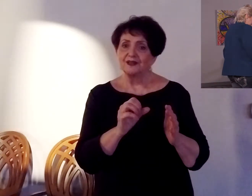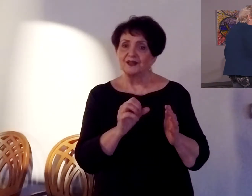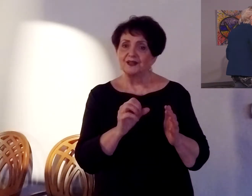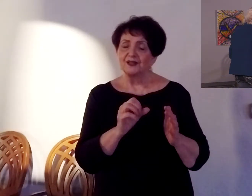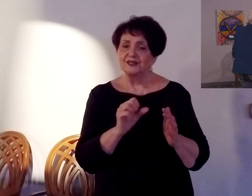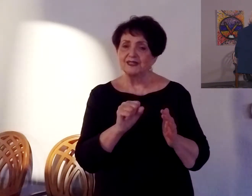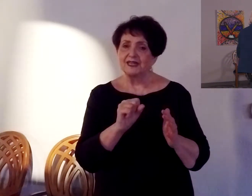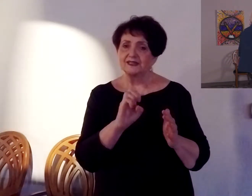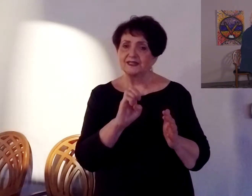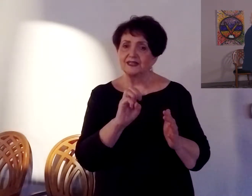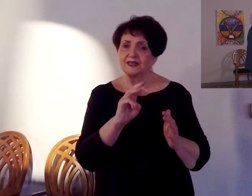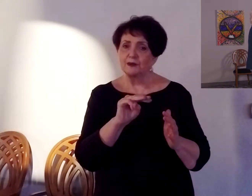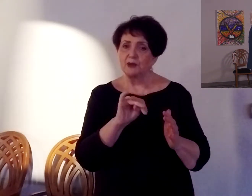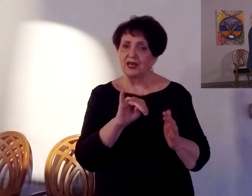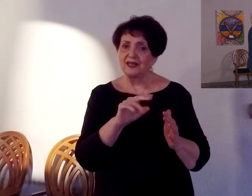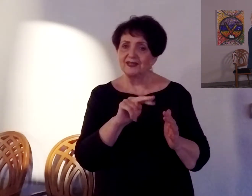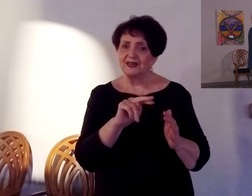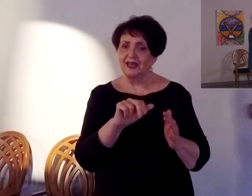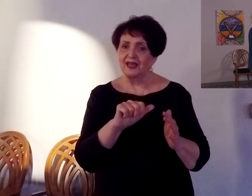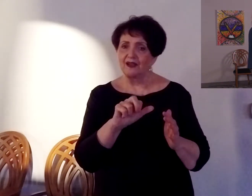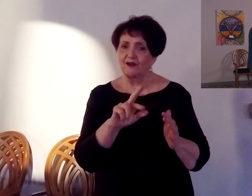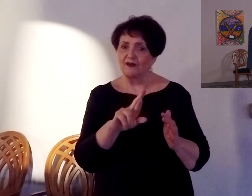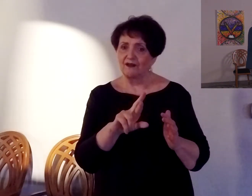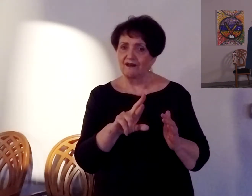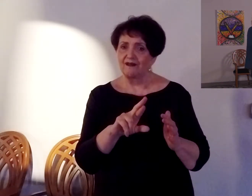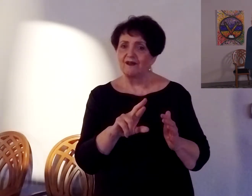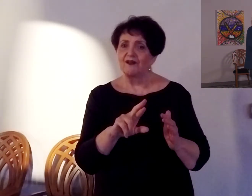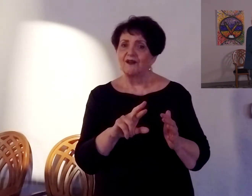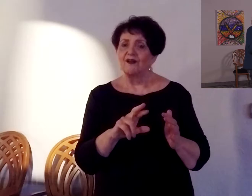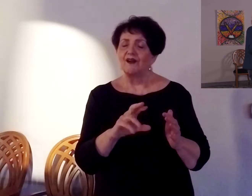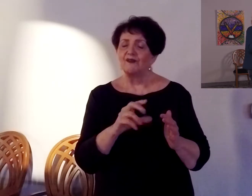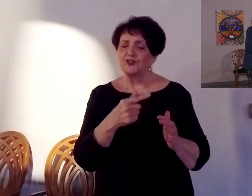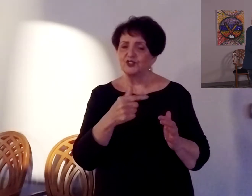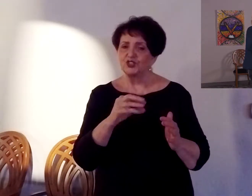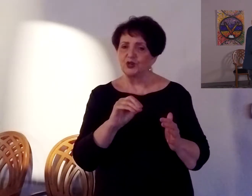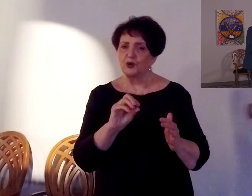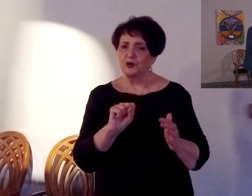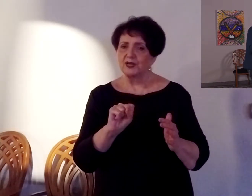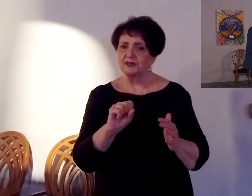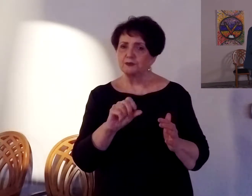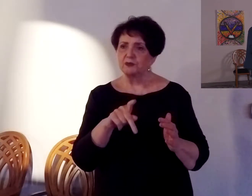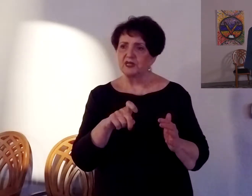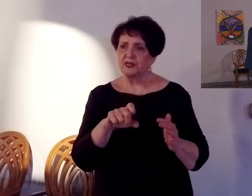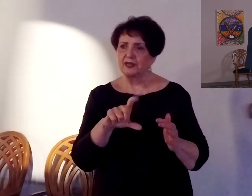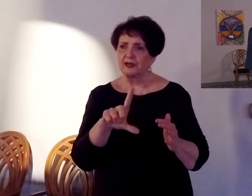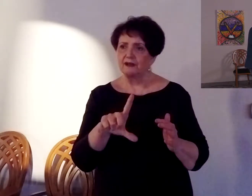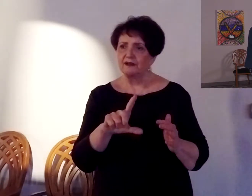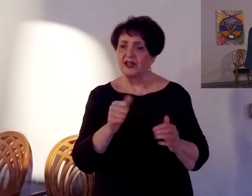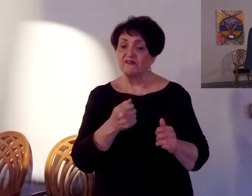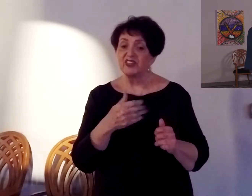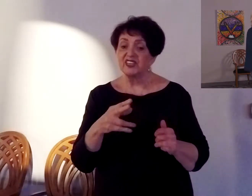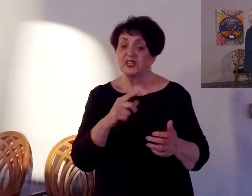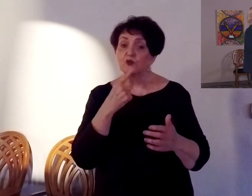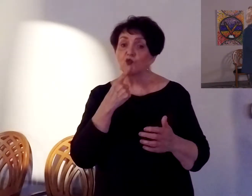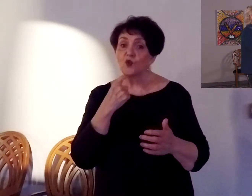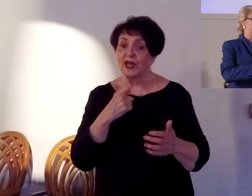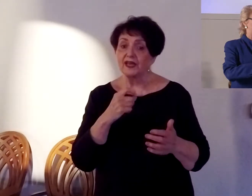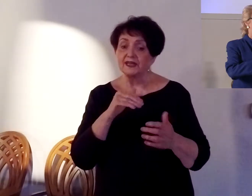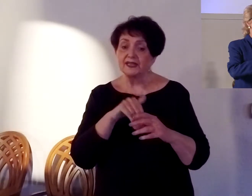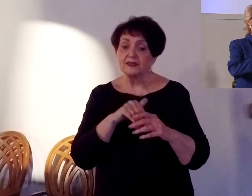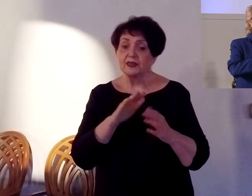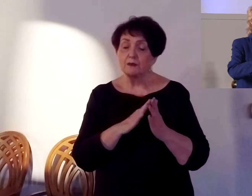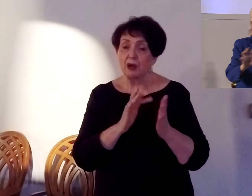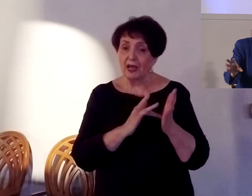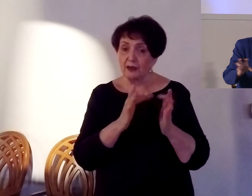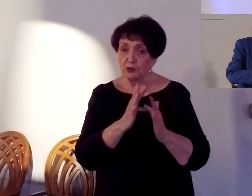Jesus Seminar, they took all the things, you know, in the red letter edition of the Bible, everything is in red is supposed to be what Jesus said. And so they took that and they